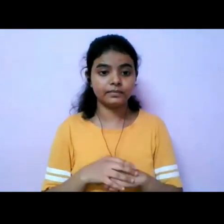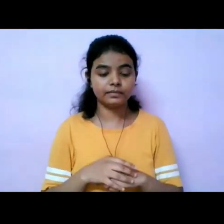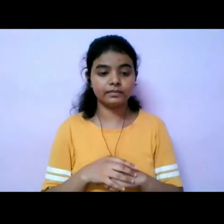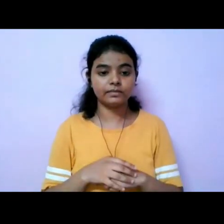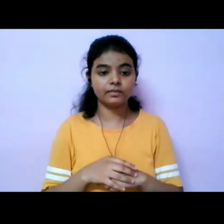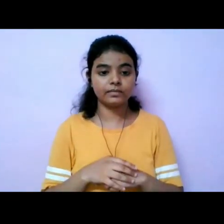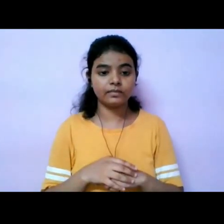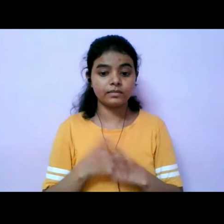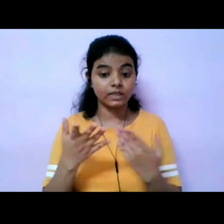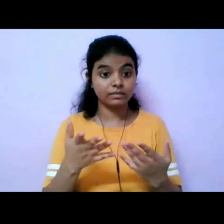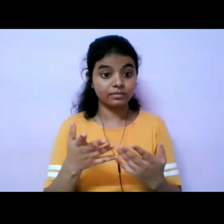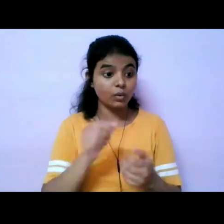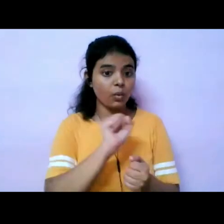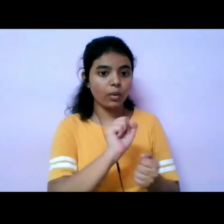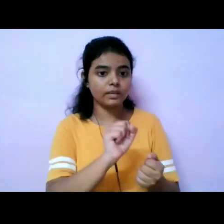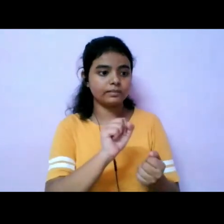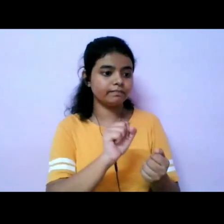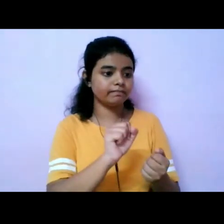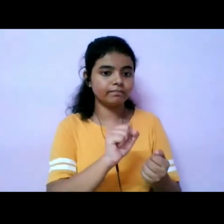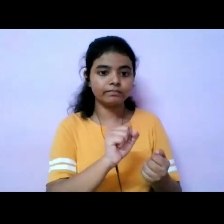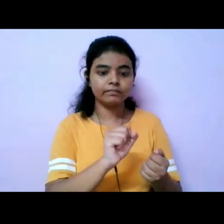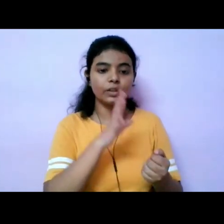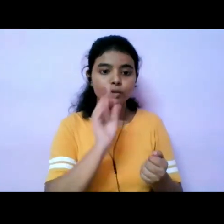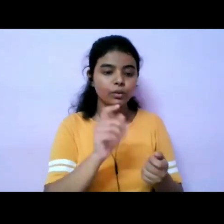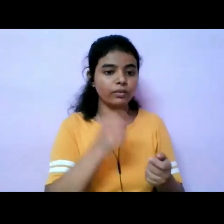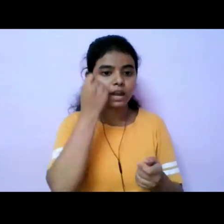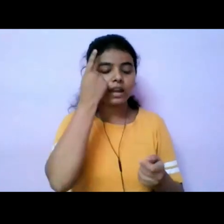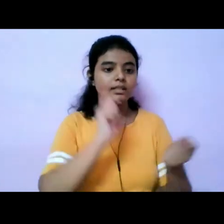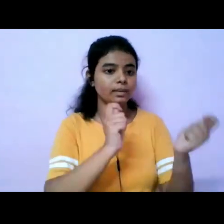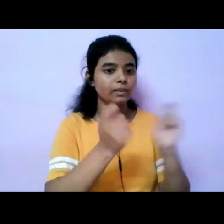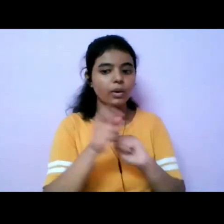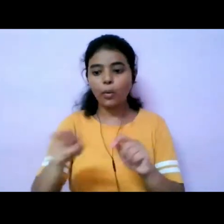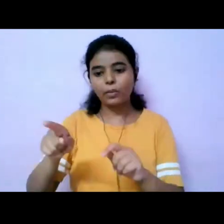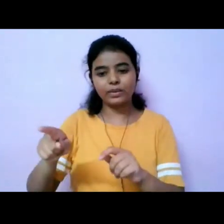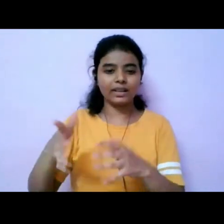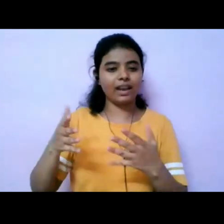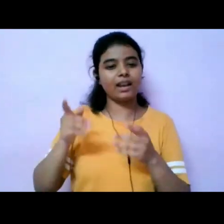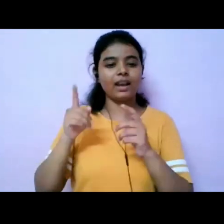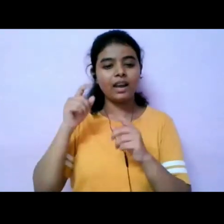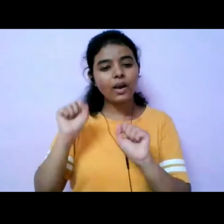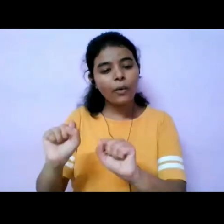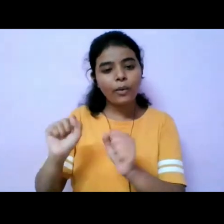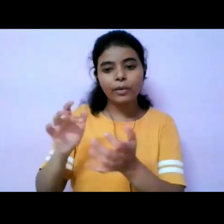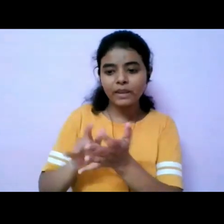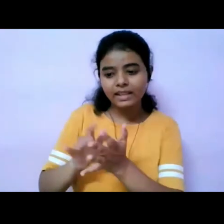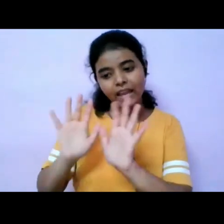you arrive at that place, then disability culture is basically a way of saying